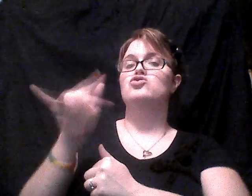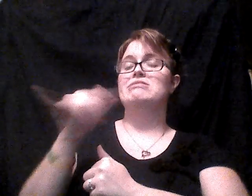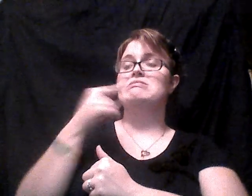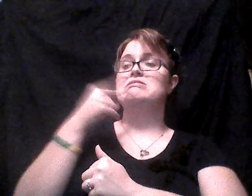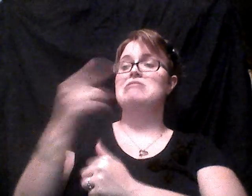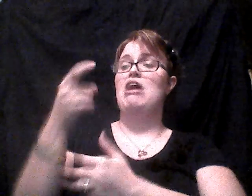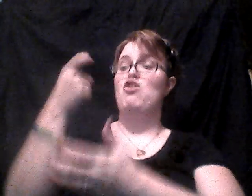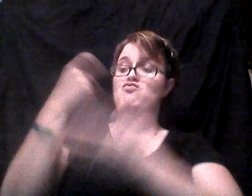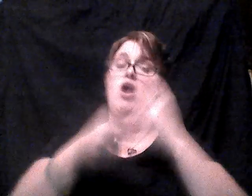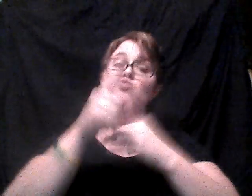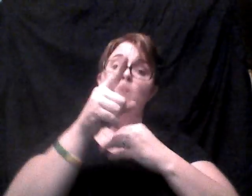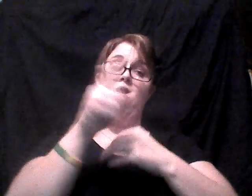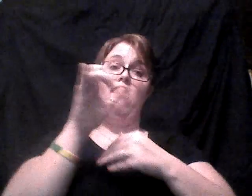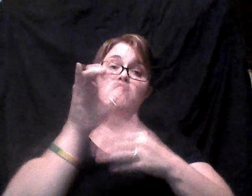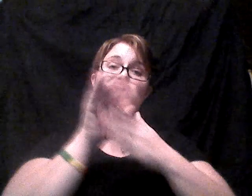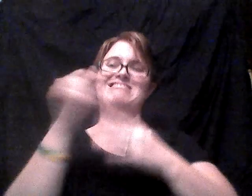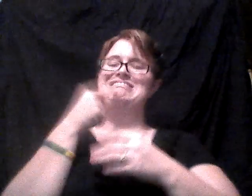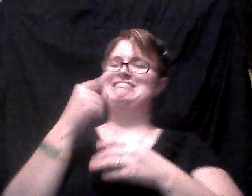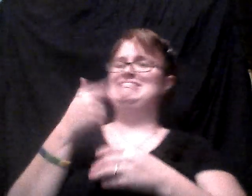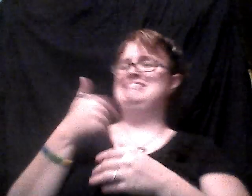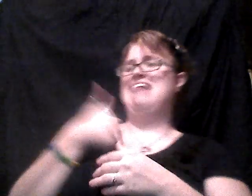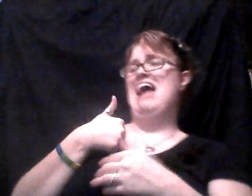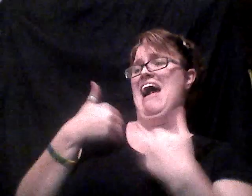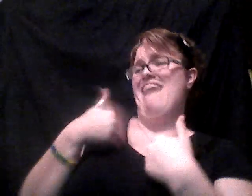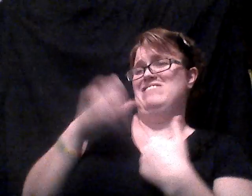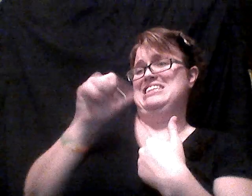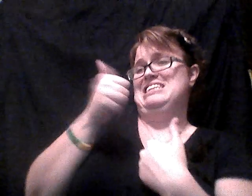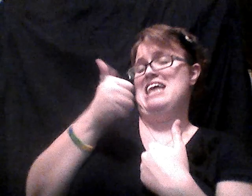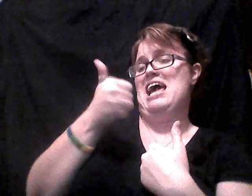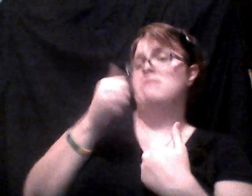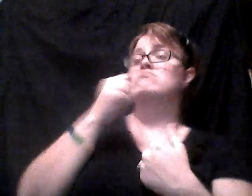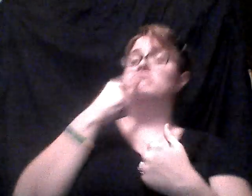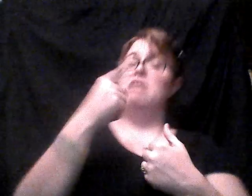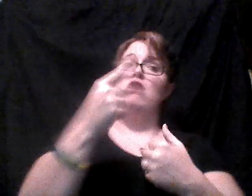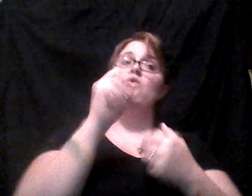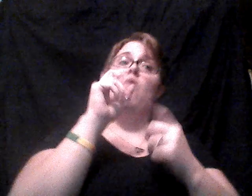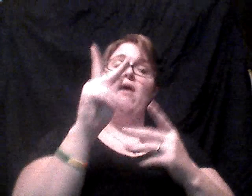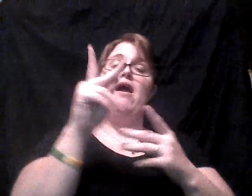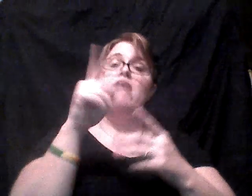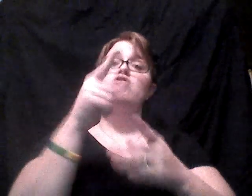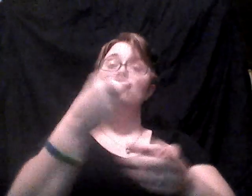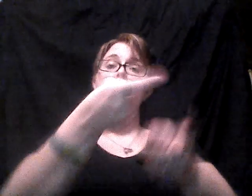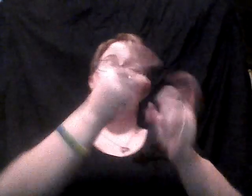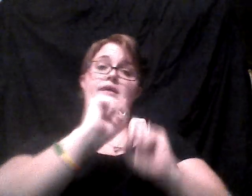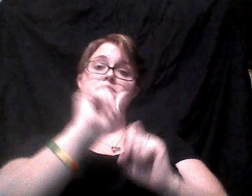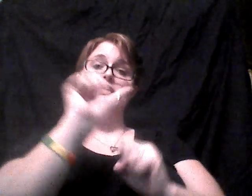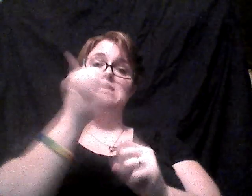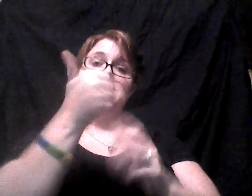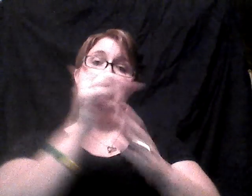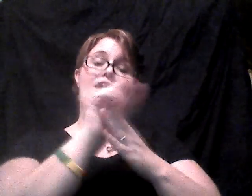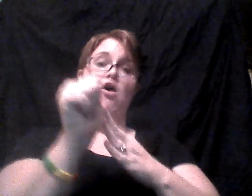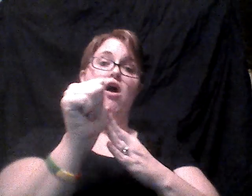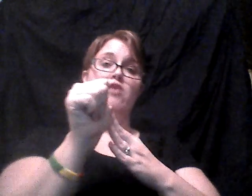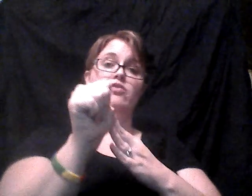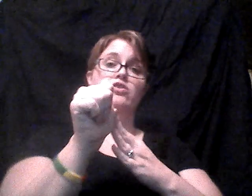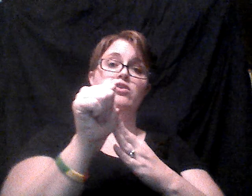stockbroker would go, well, we can make a deal. You put the $10 down and lock in your price at $100. And then you bought it on the margin. You own the stock.